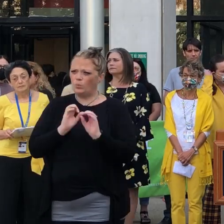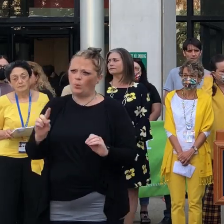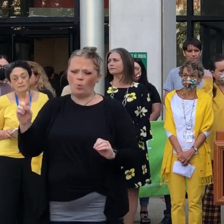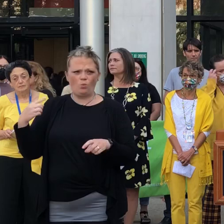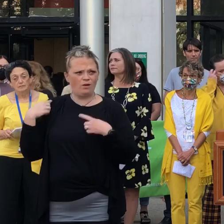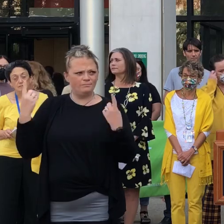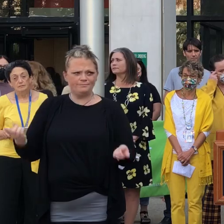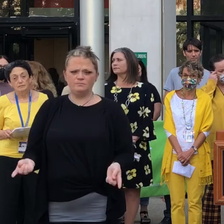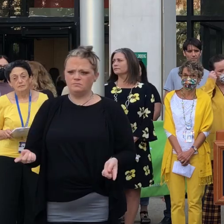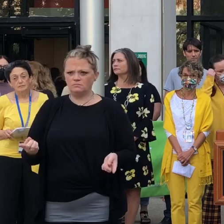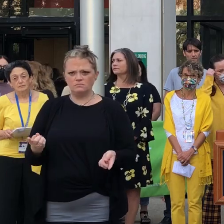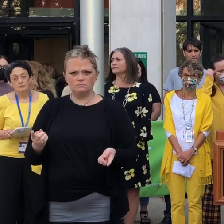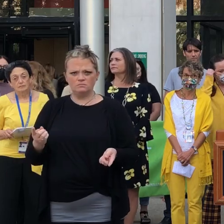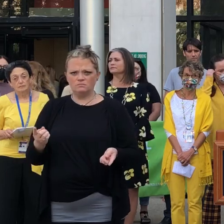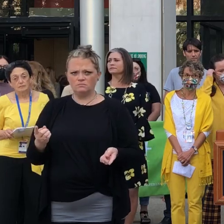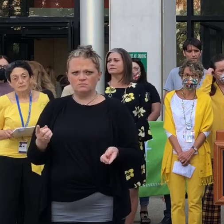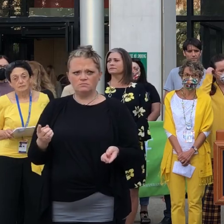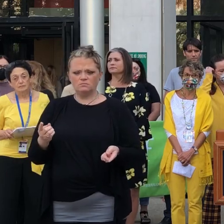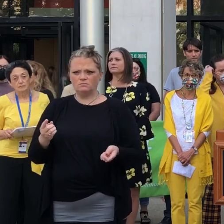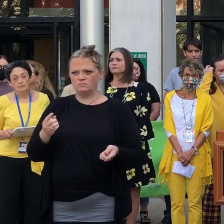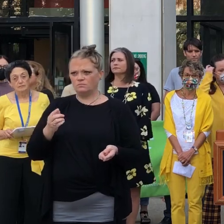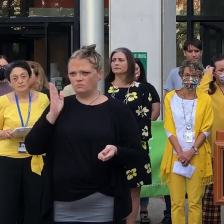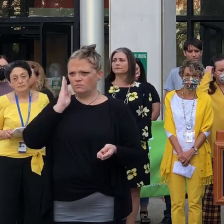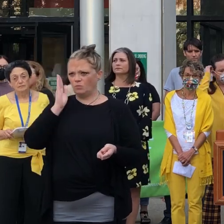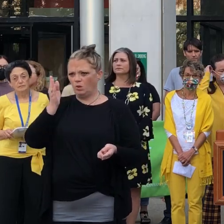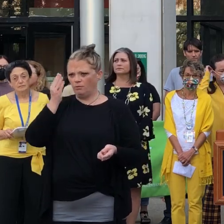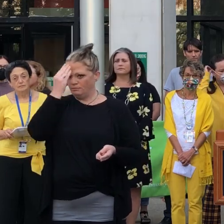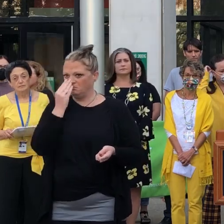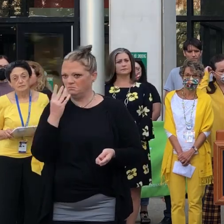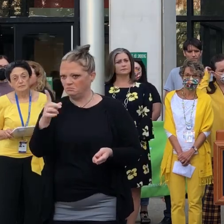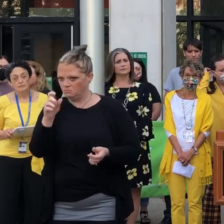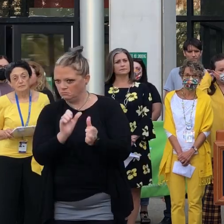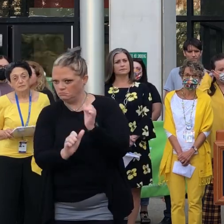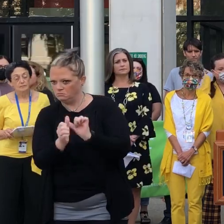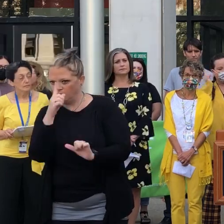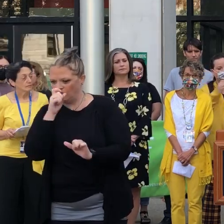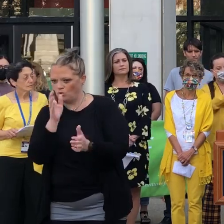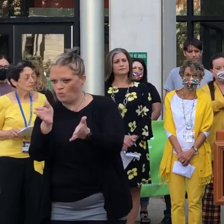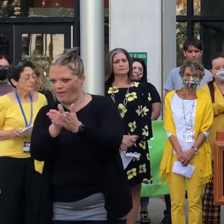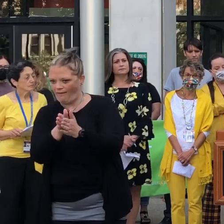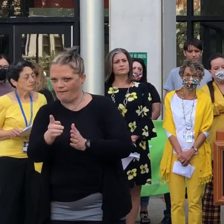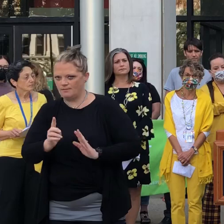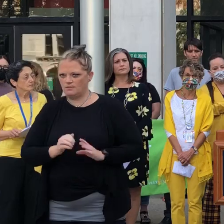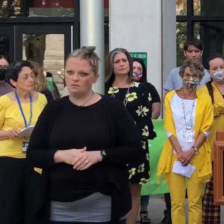ever gives anybody the idea of suicide by asking about it.